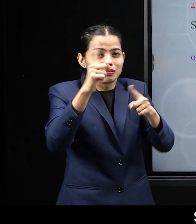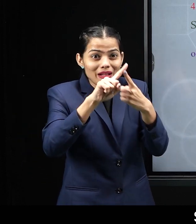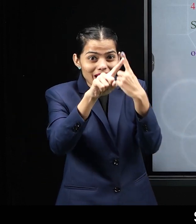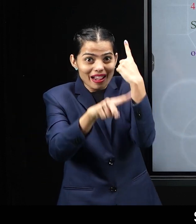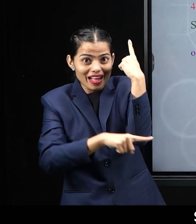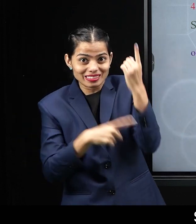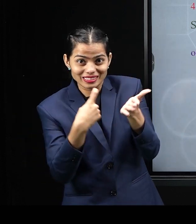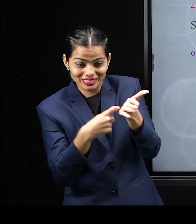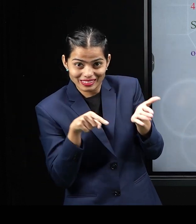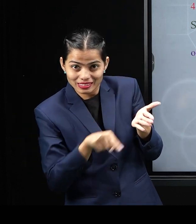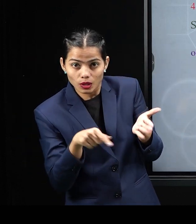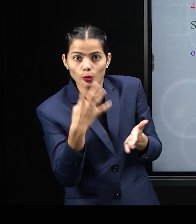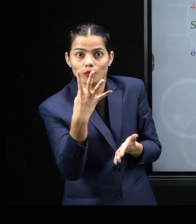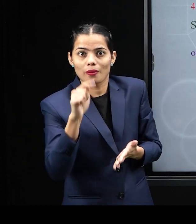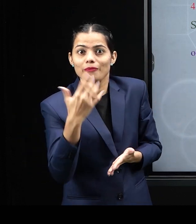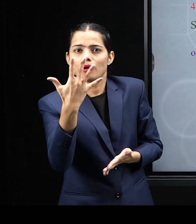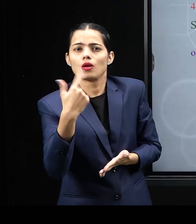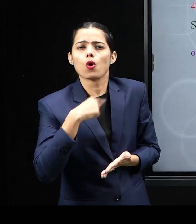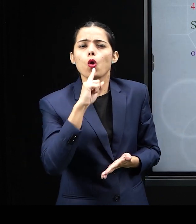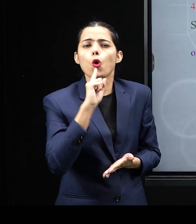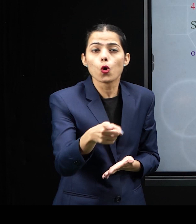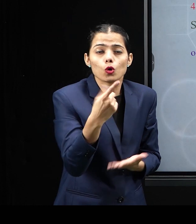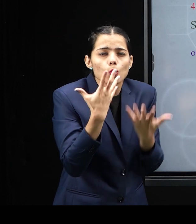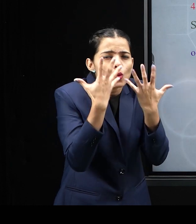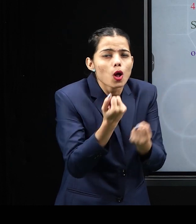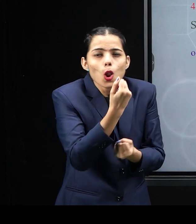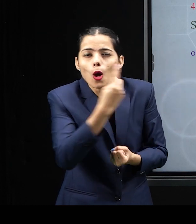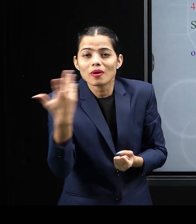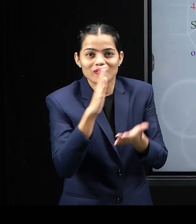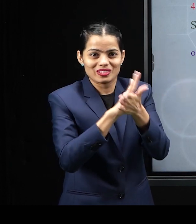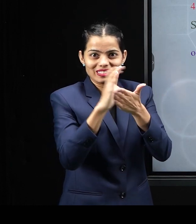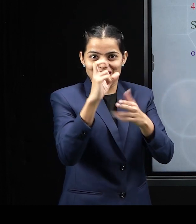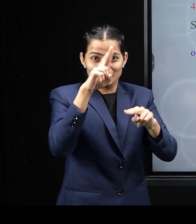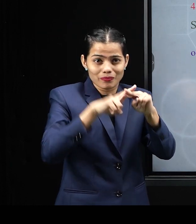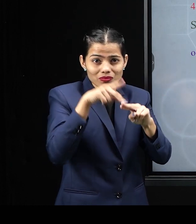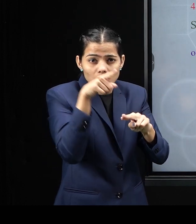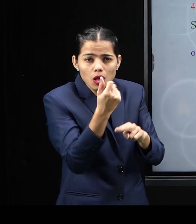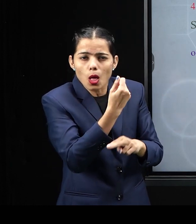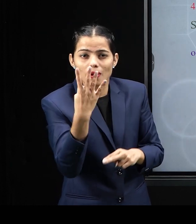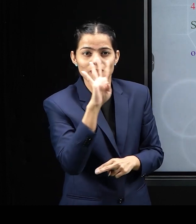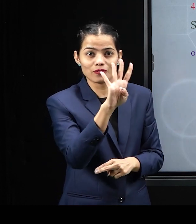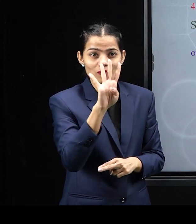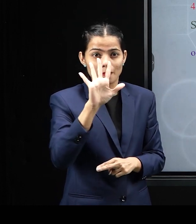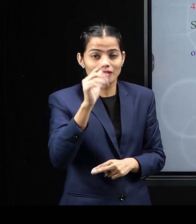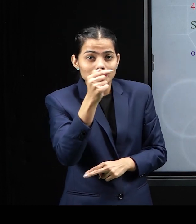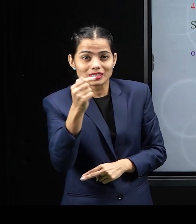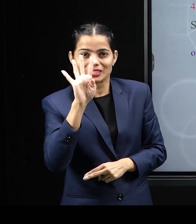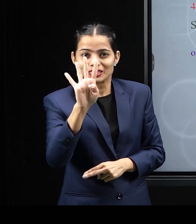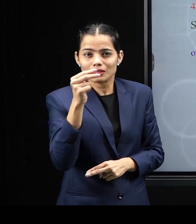are 4 and 5 respectively, the required number is the HCF of the number